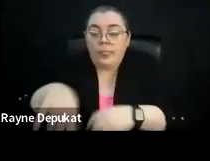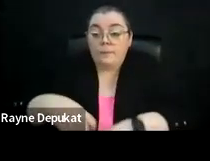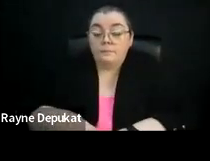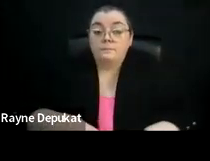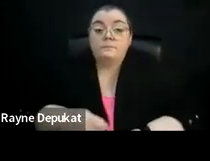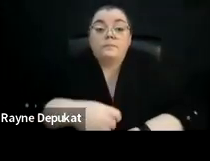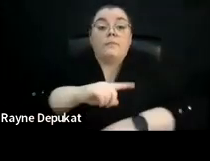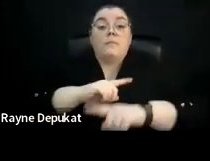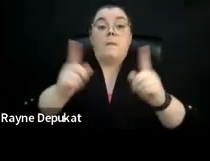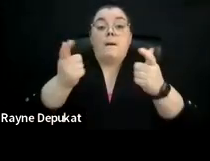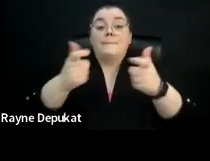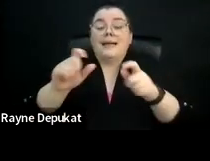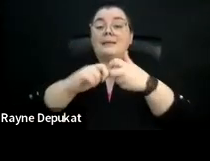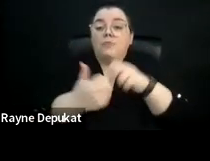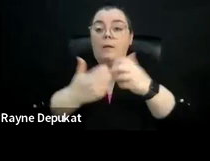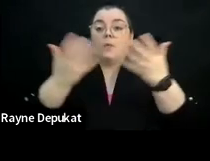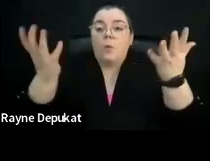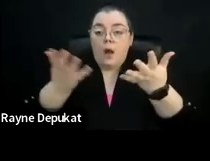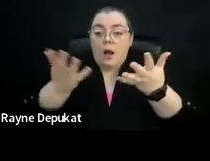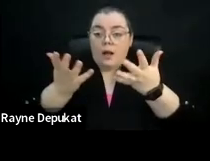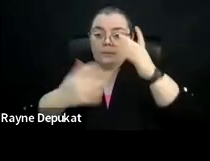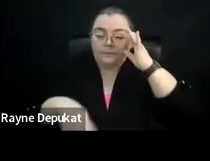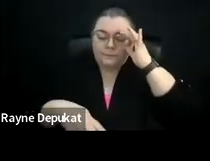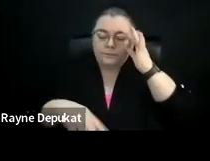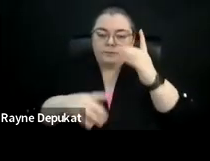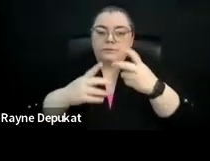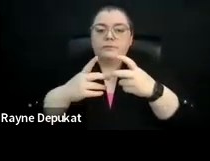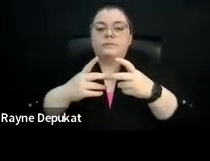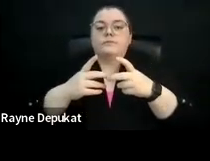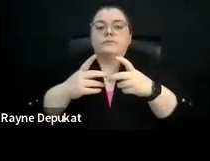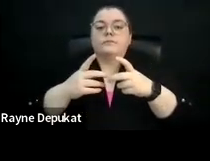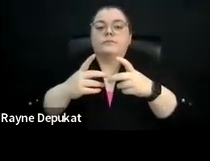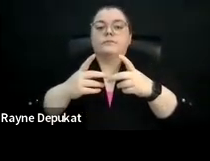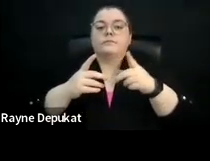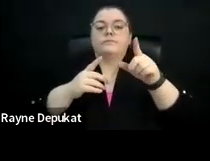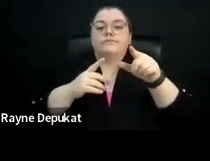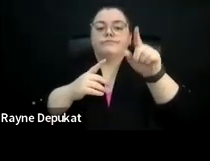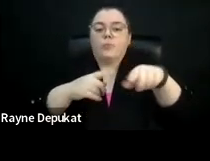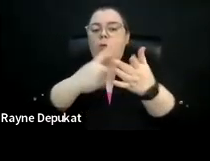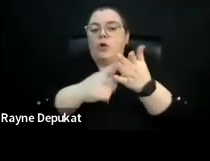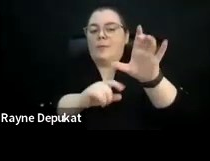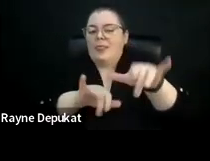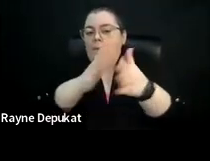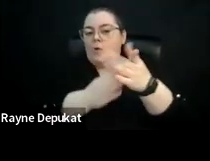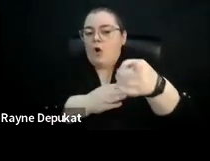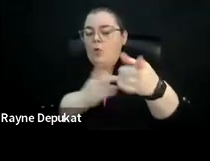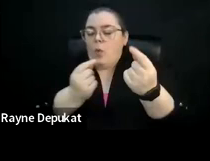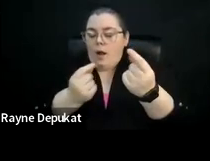while. So we're gonna have to check into what's going on with that. But the biggest problem that we've seen,